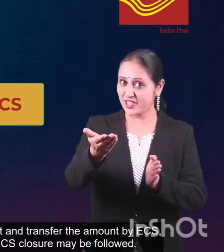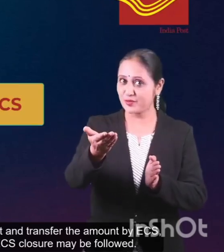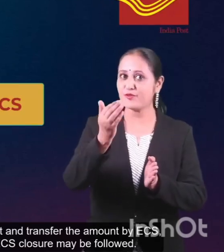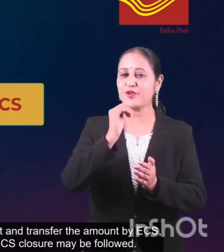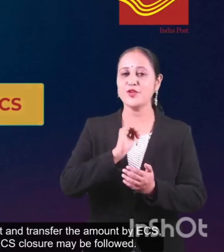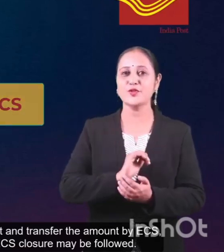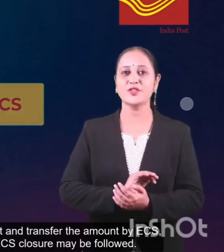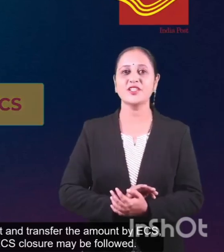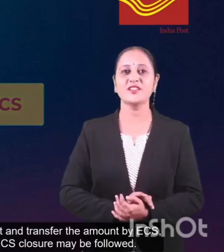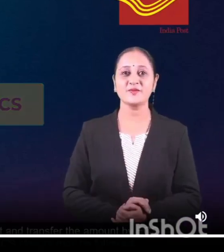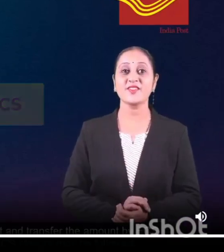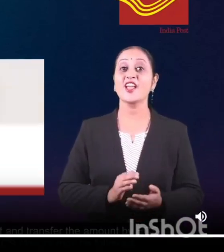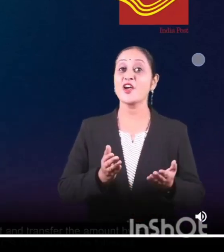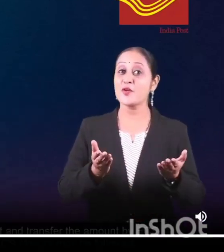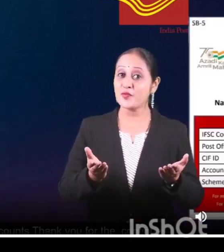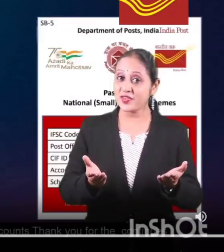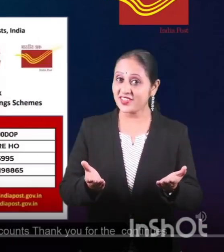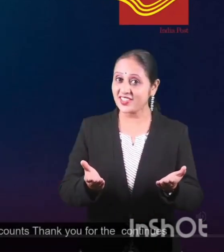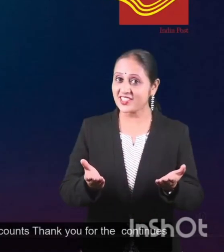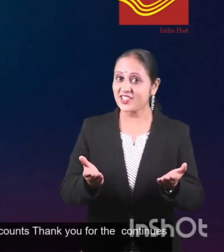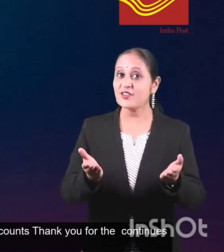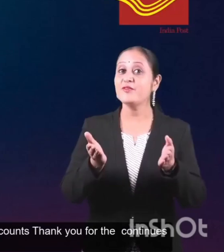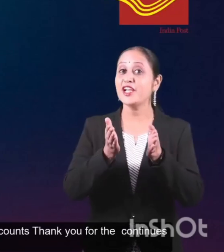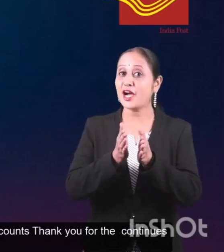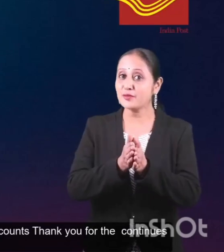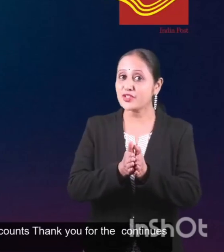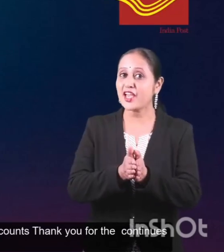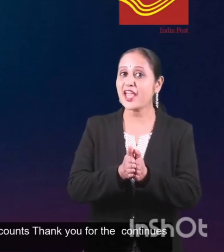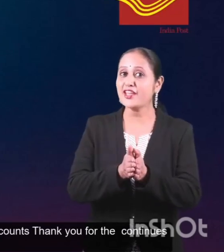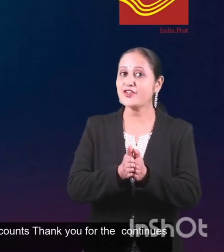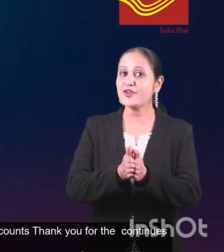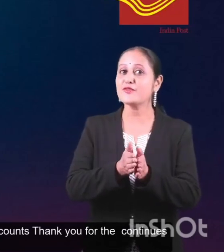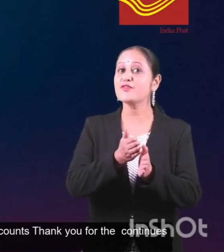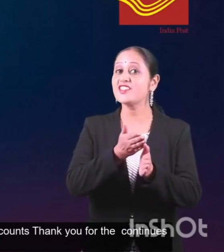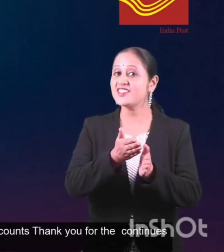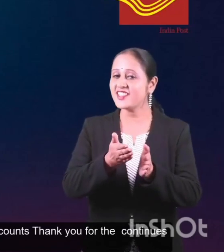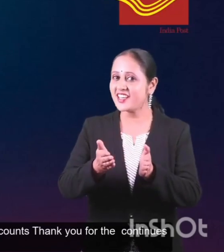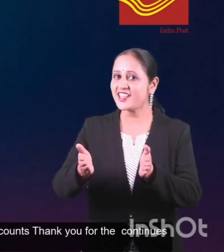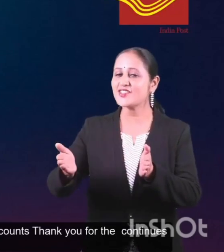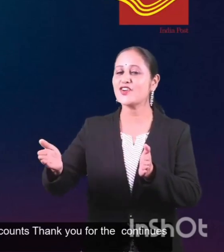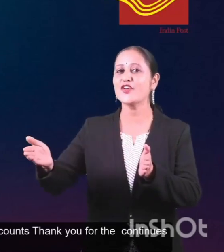ECS closure may please be followed. With